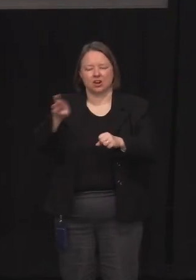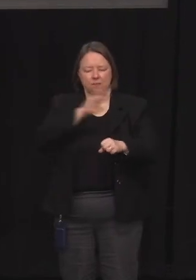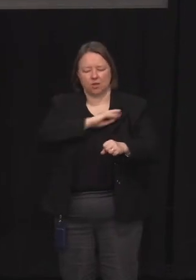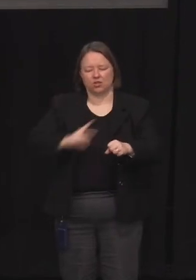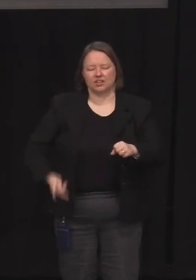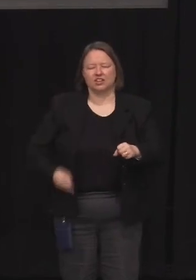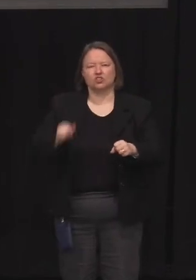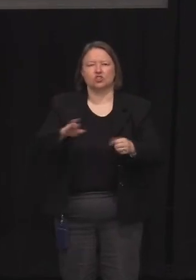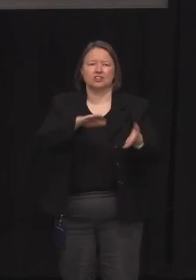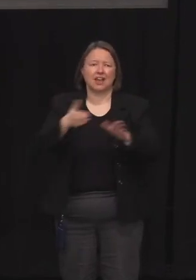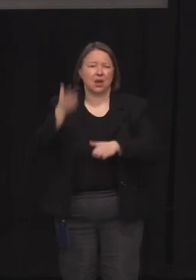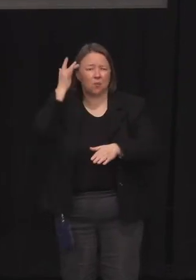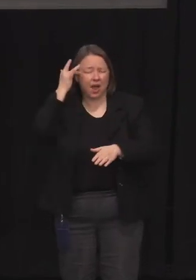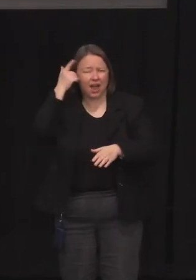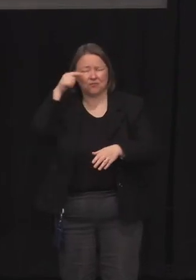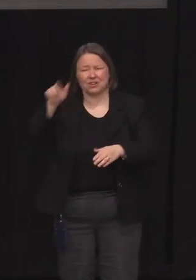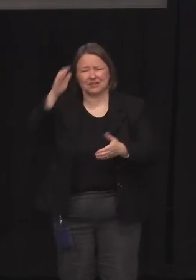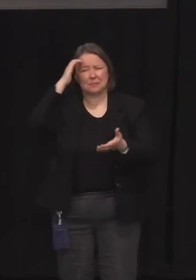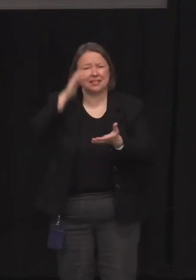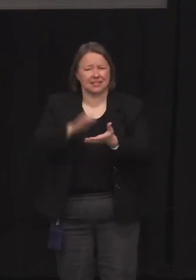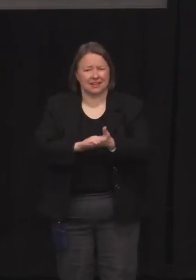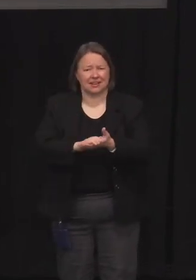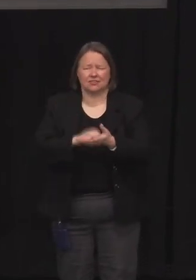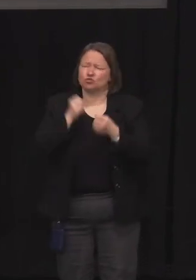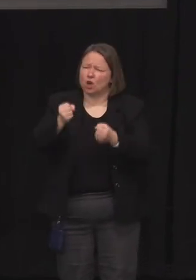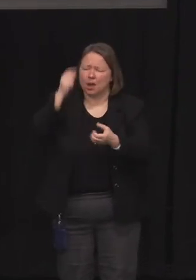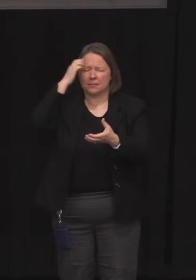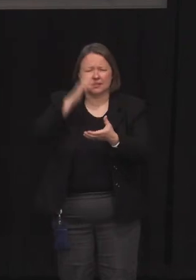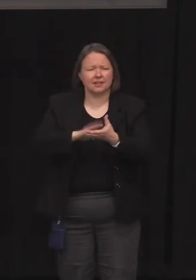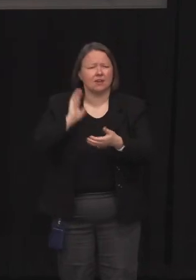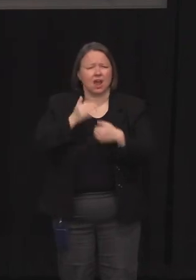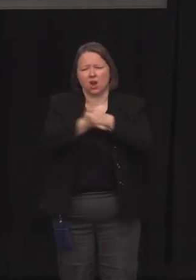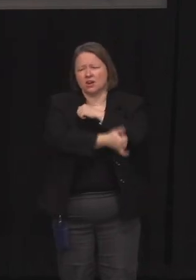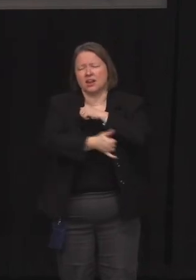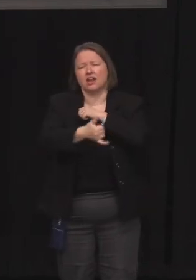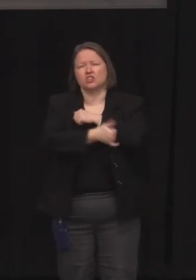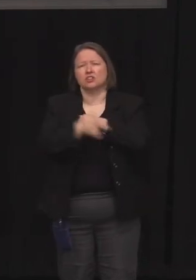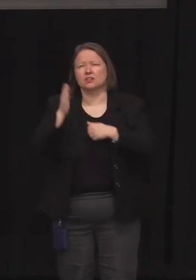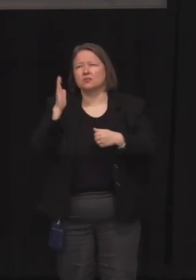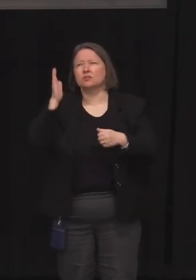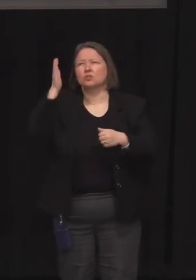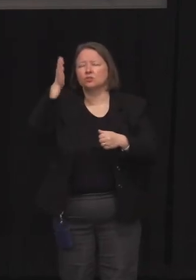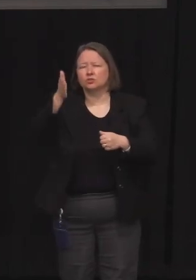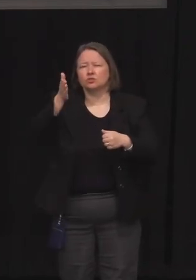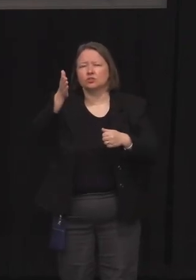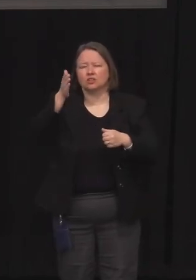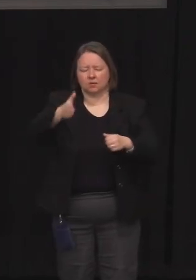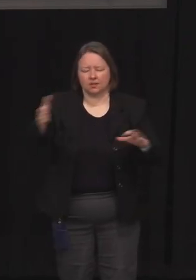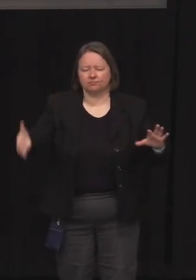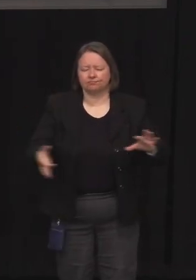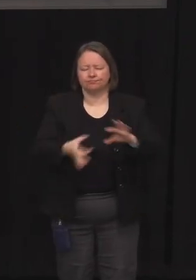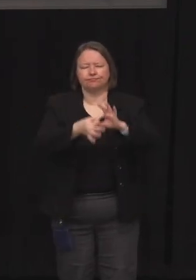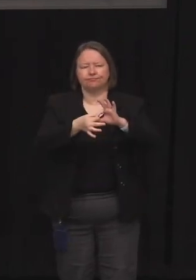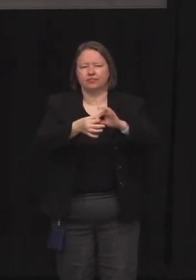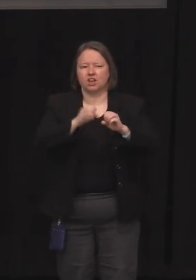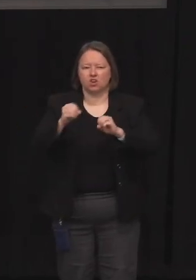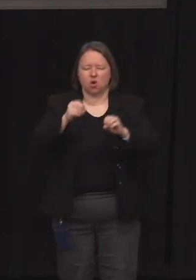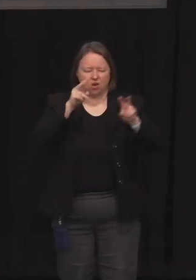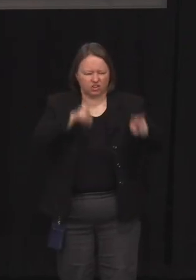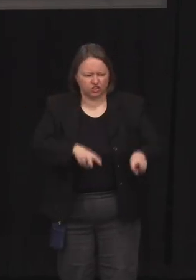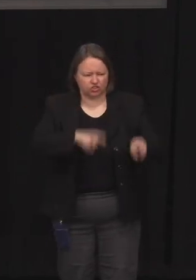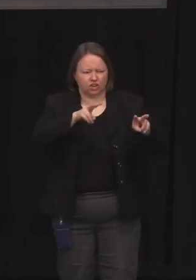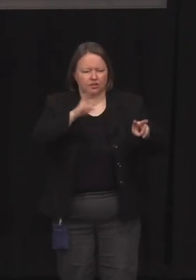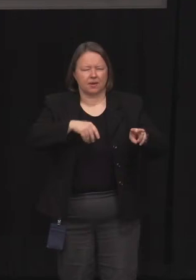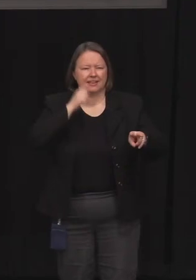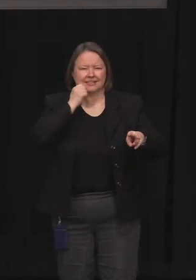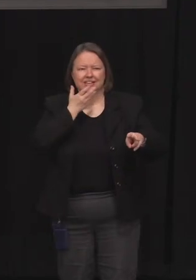died because of his beliefs. He believed so strongly that our nation would one day join hands and not judge by skin color, but